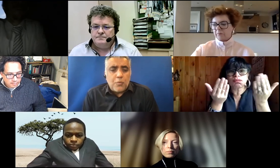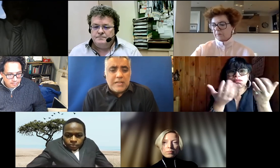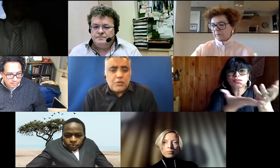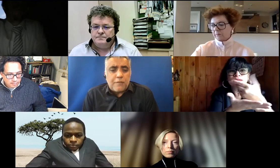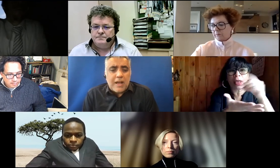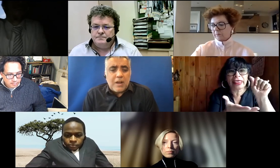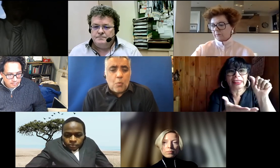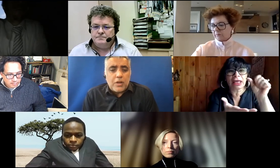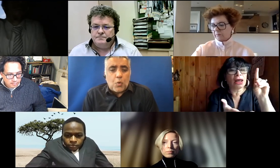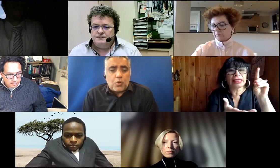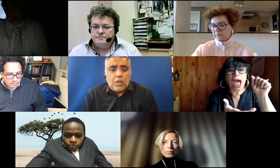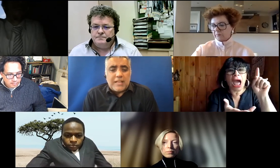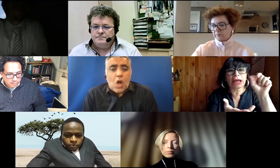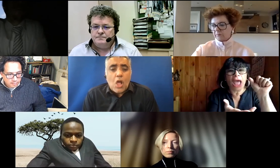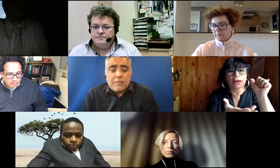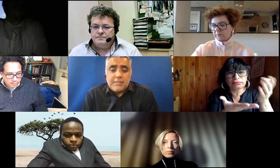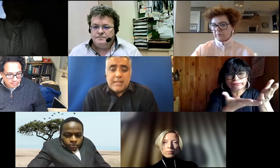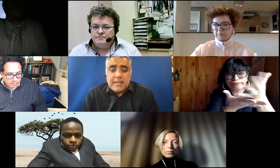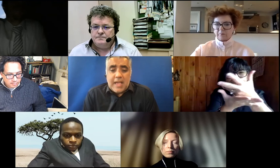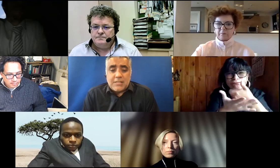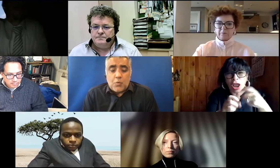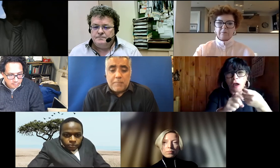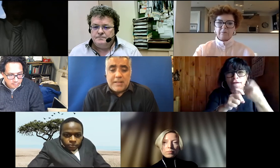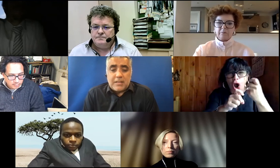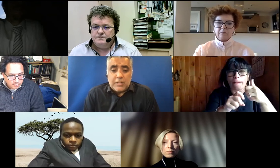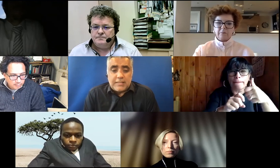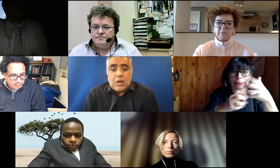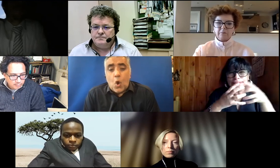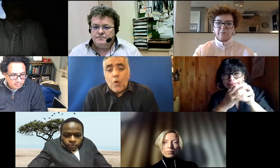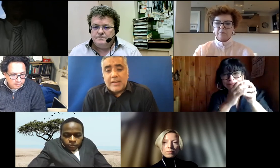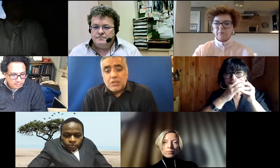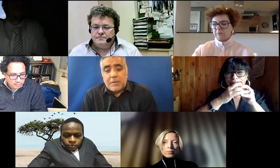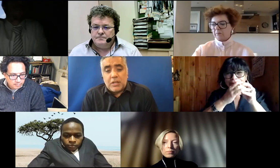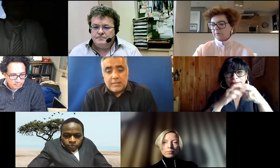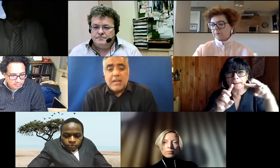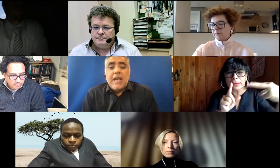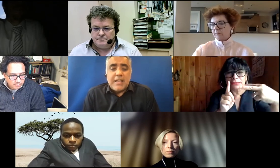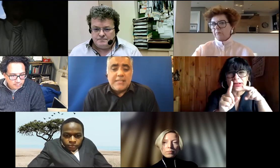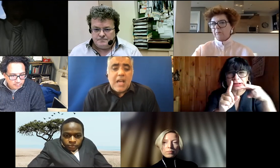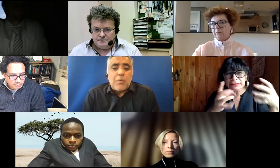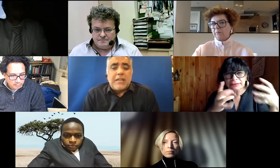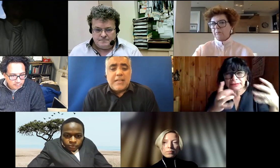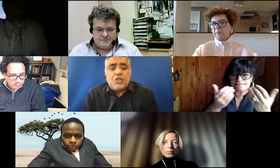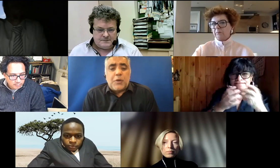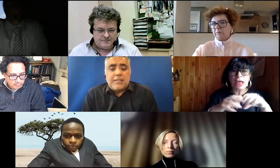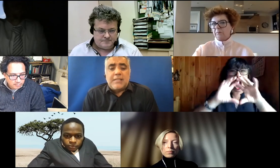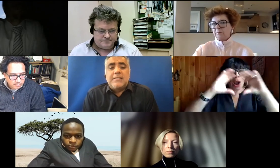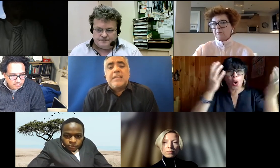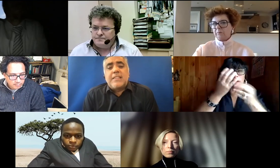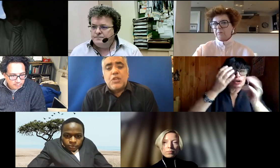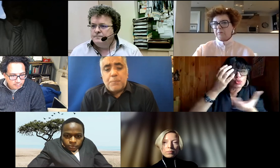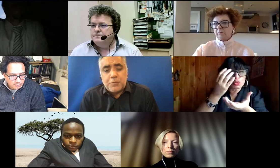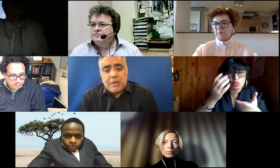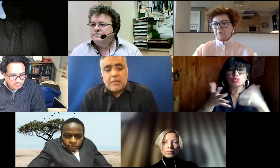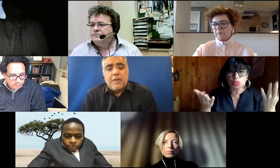Therefore, we need to find a way to collect all of this data that has already been collected or that needs to be collected, and see how we can integrate this and